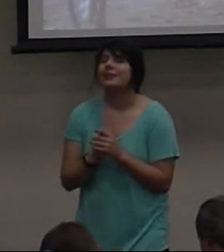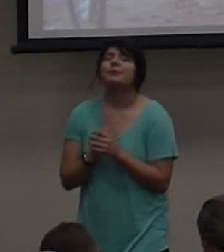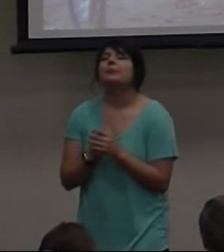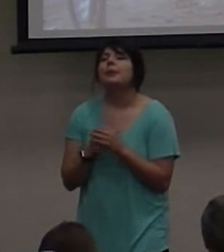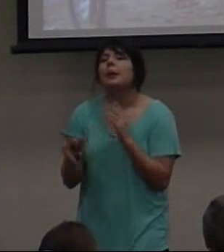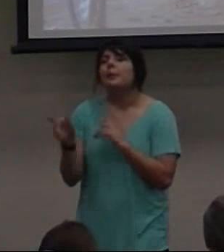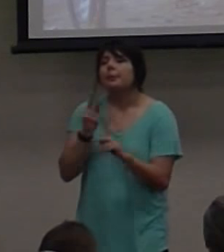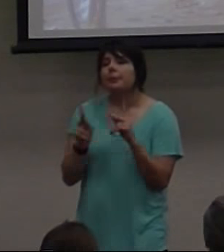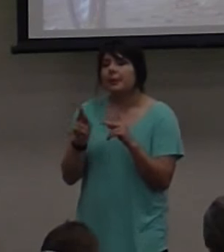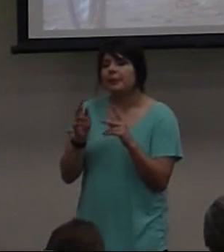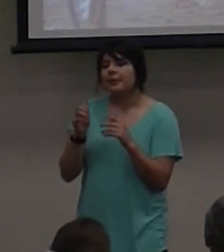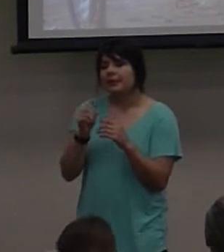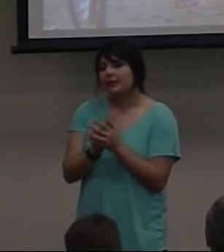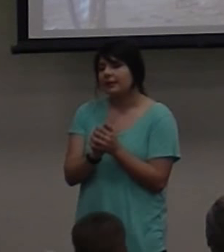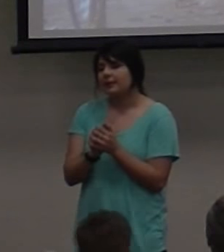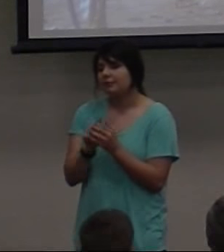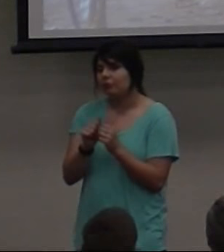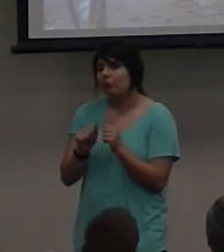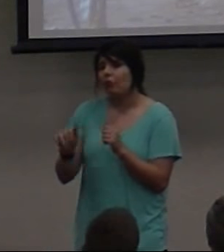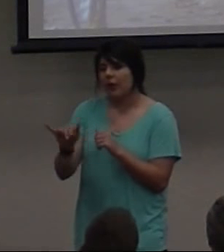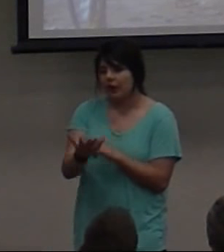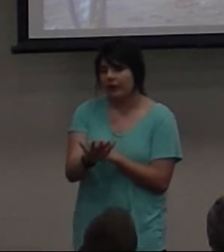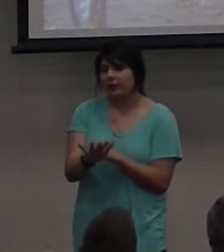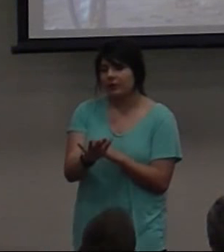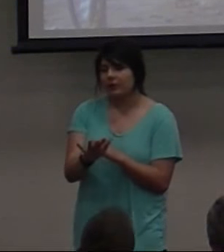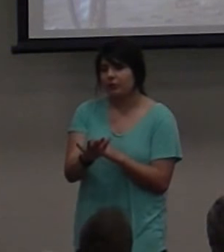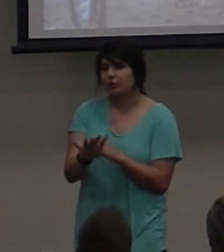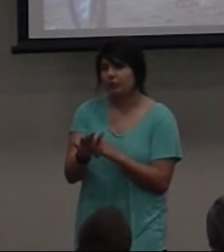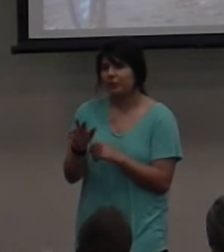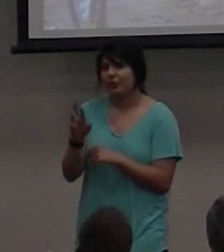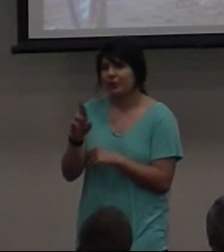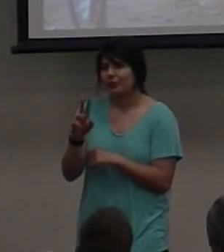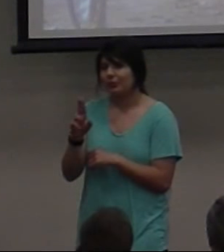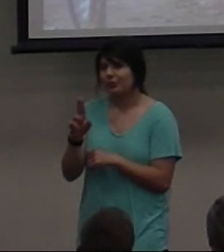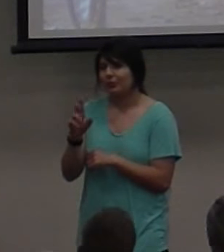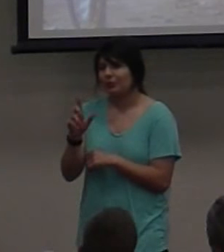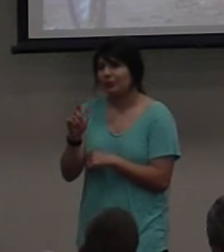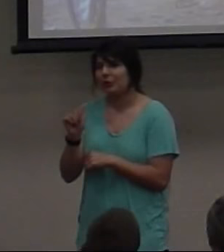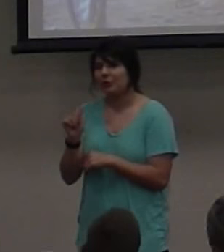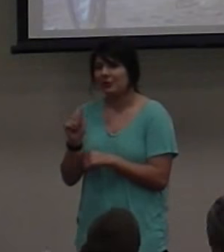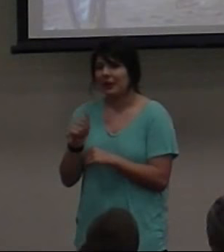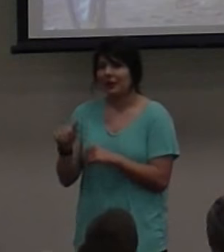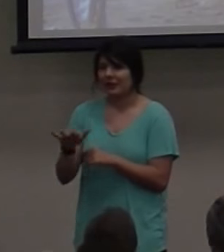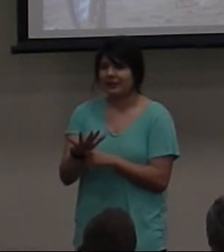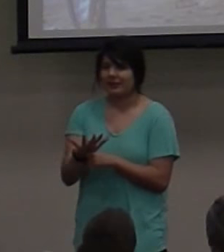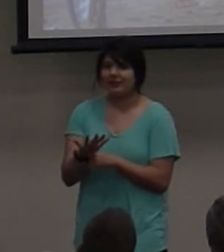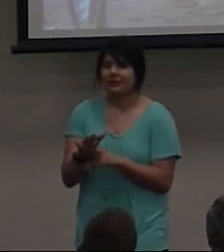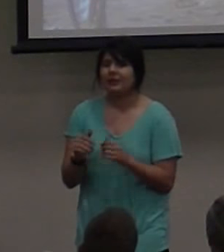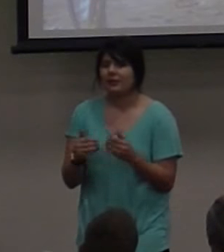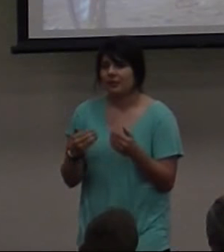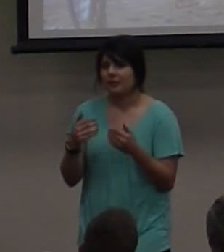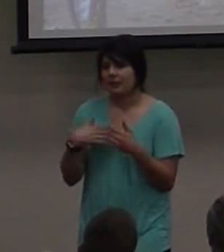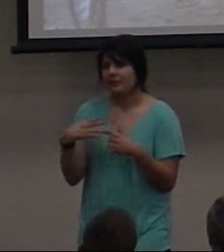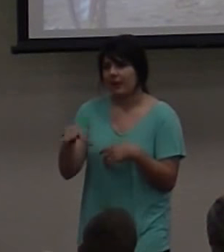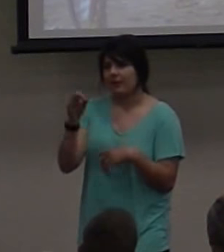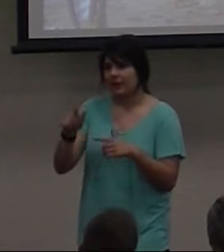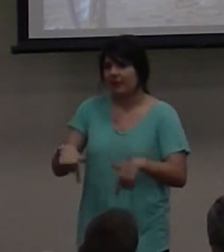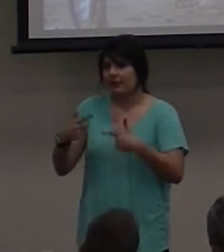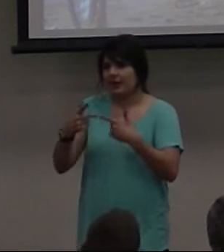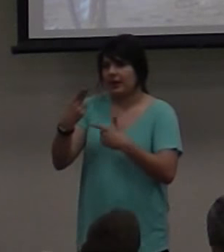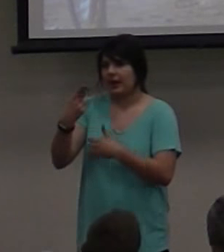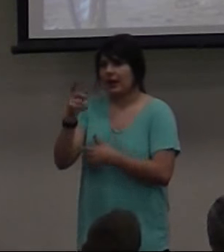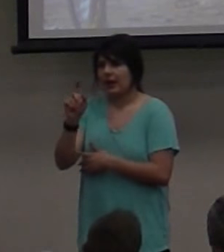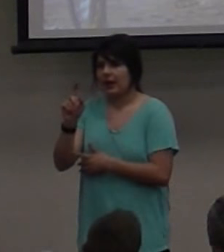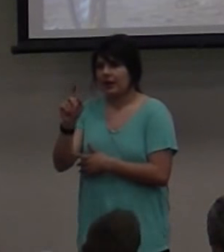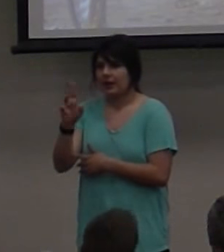people in rural areas can still be found living in huts like this. The idea